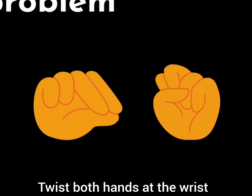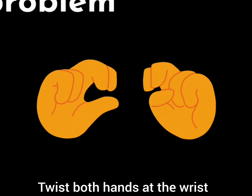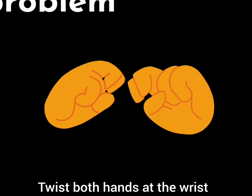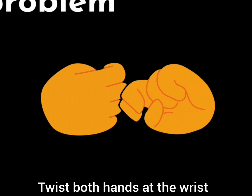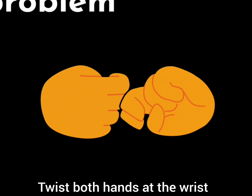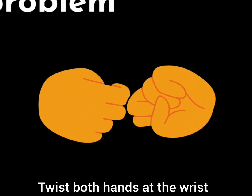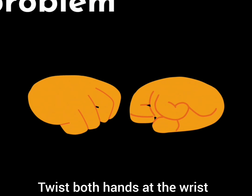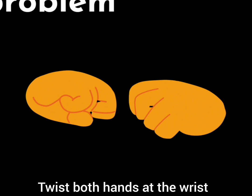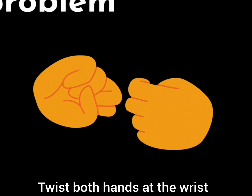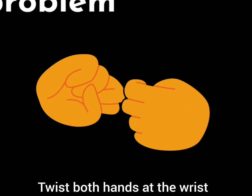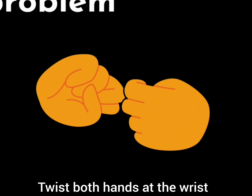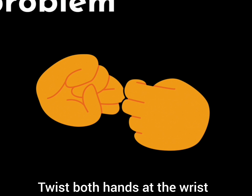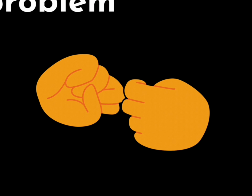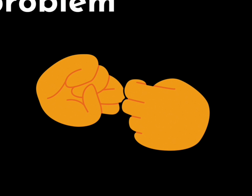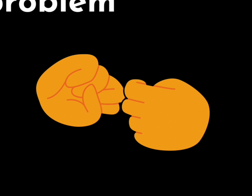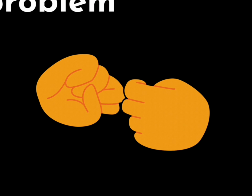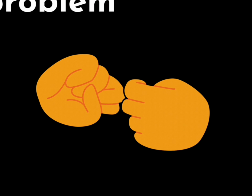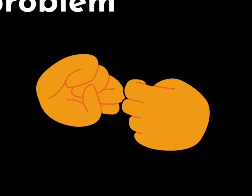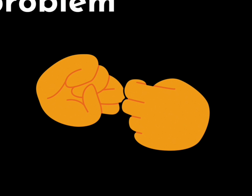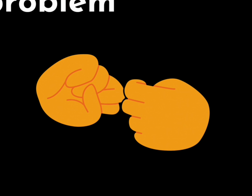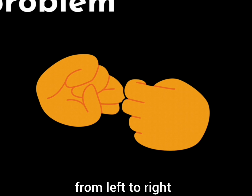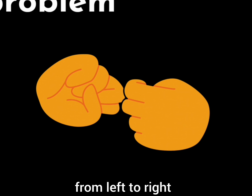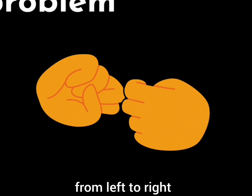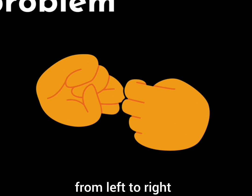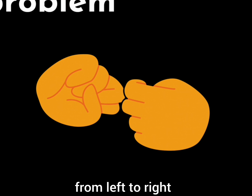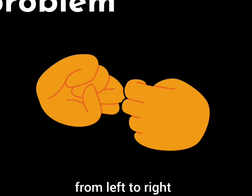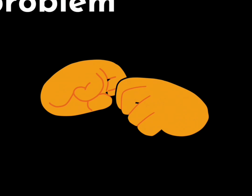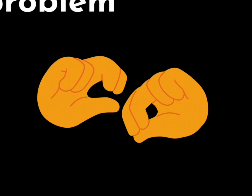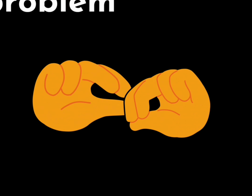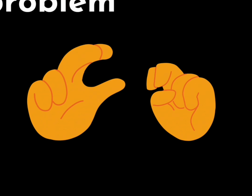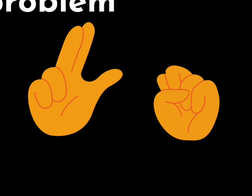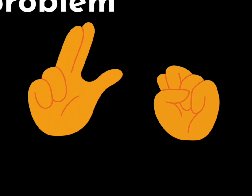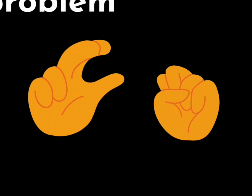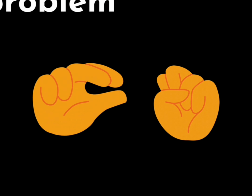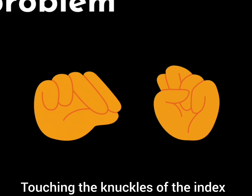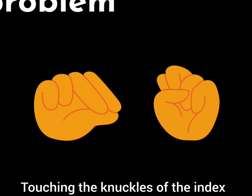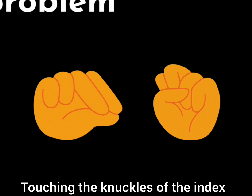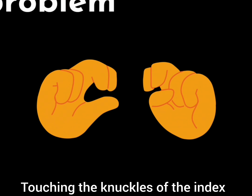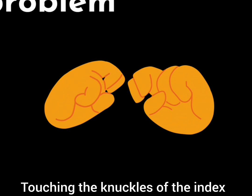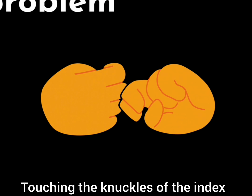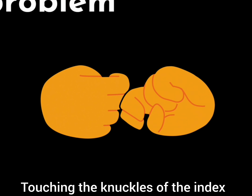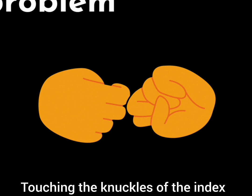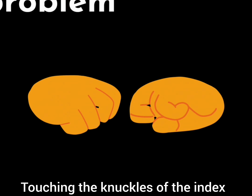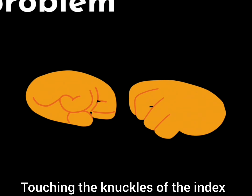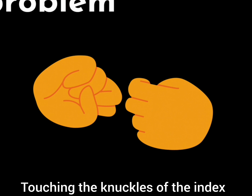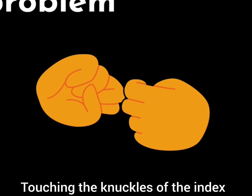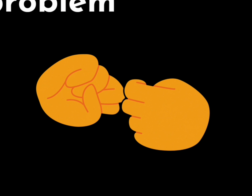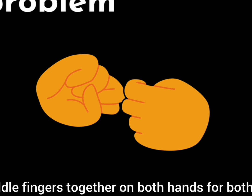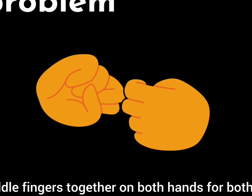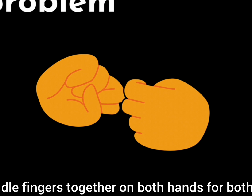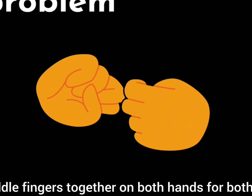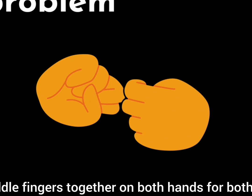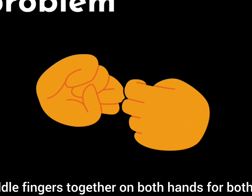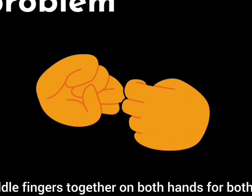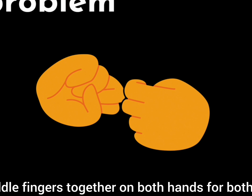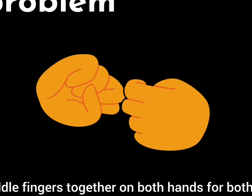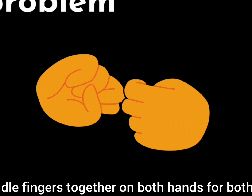both hands at the wrist from left to right, touching the knuckles of the index and middle fingers together on